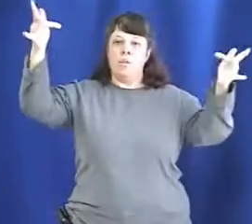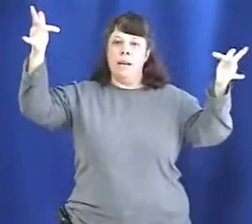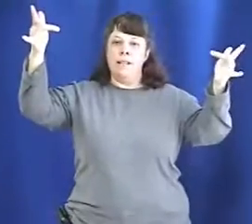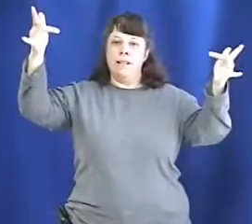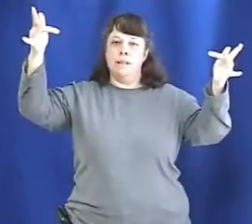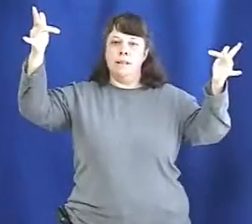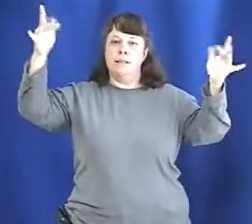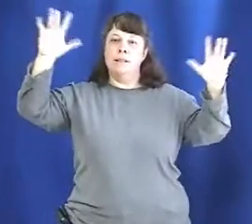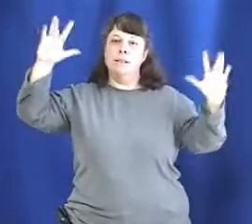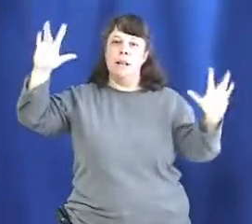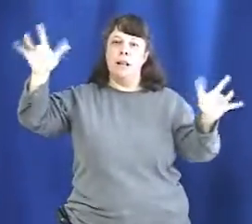Lightweight.